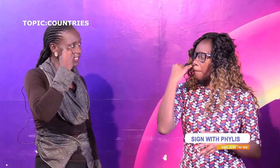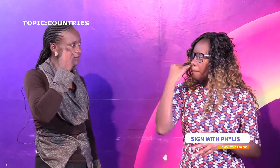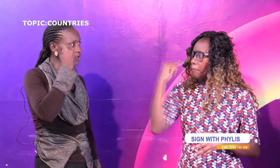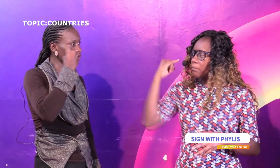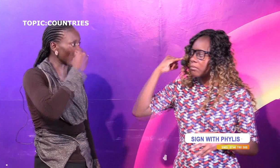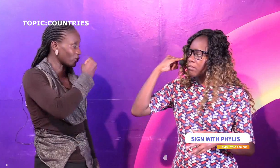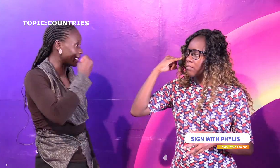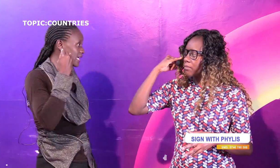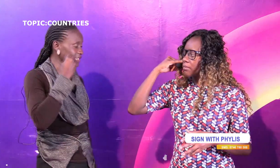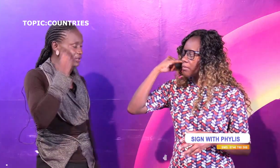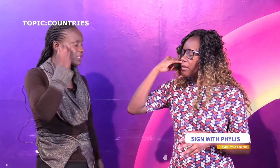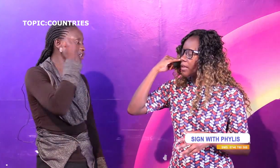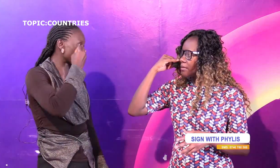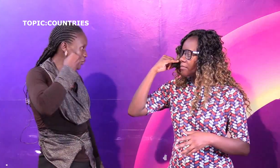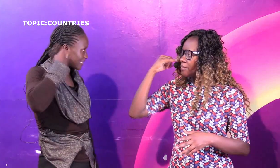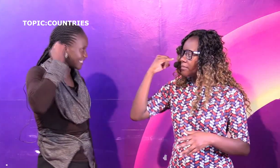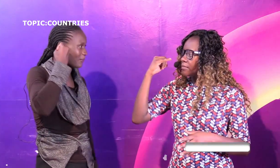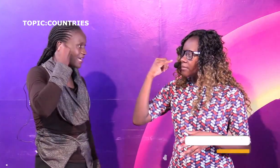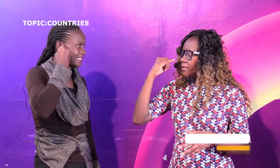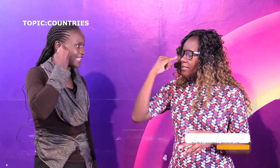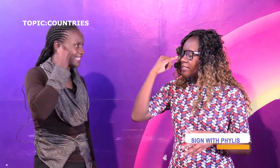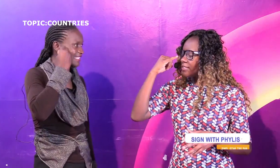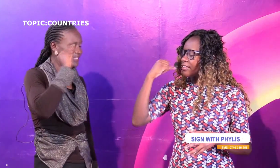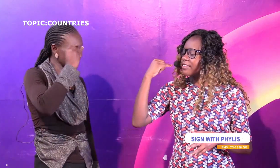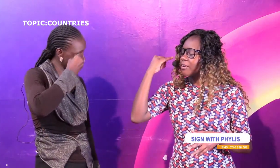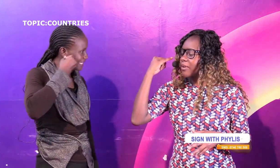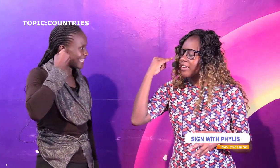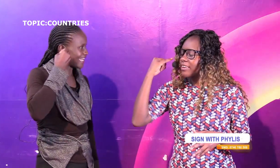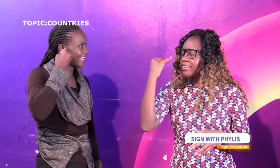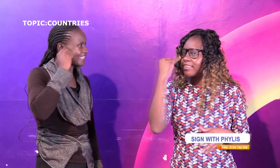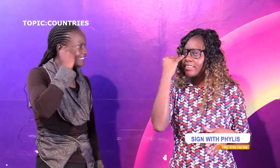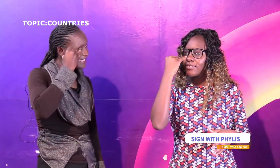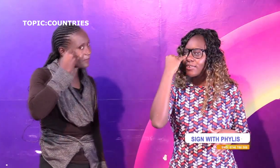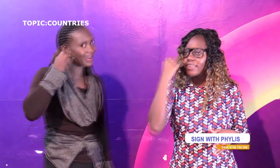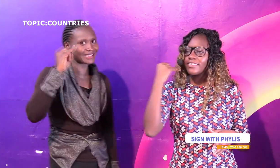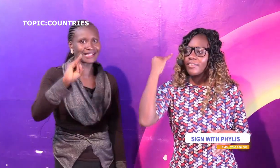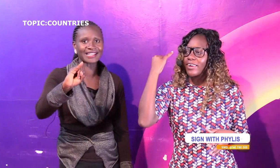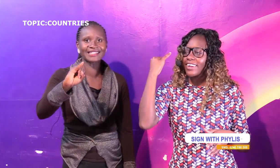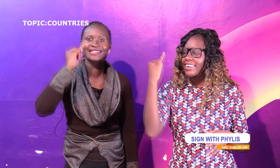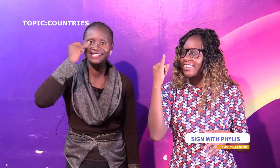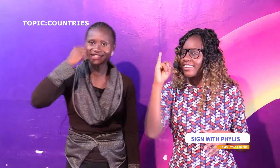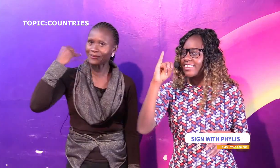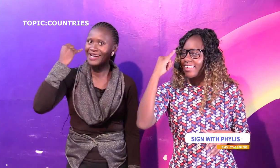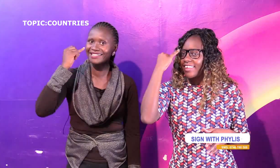on the right one. Yeah. So Japan. This Japan. This way. Japan. Japan.